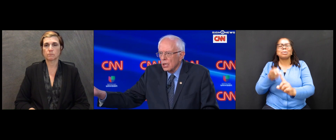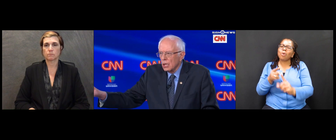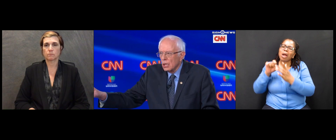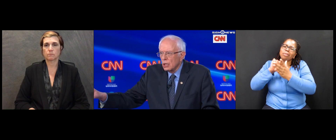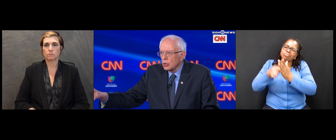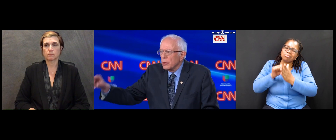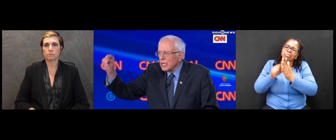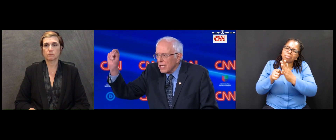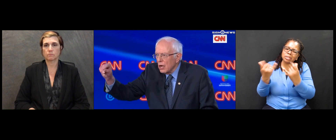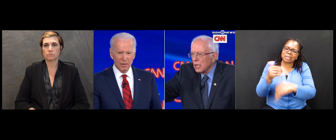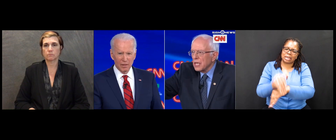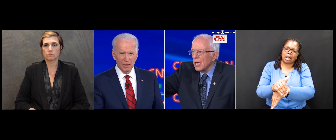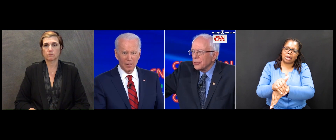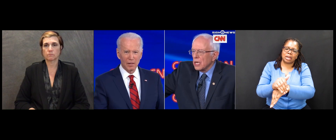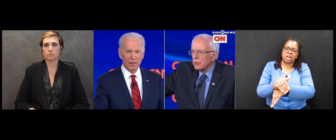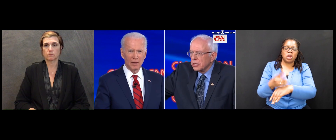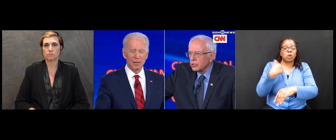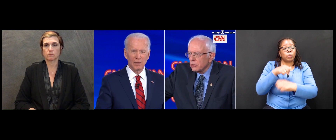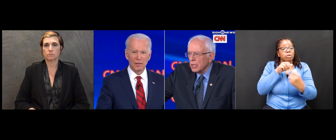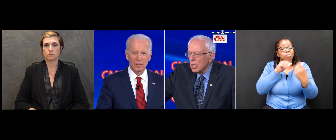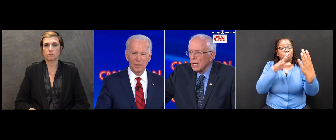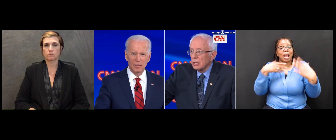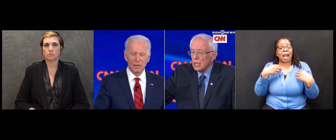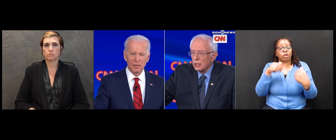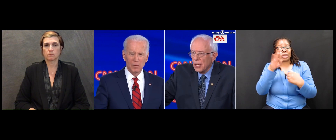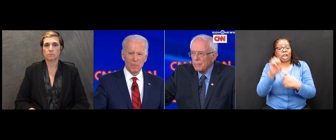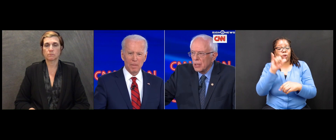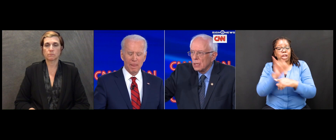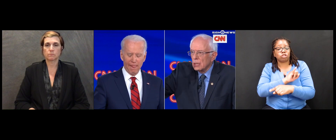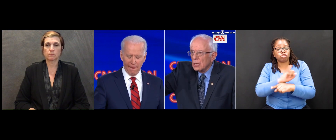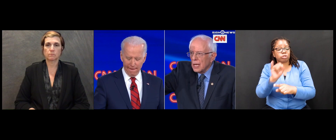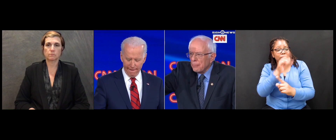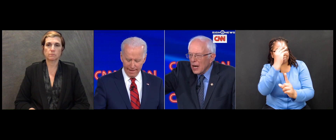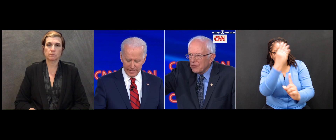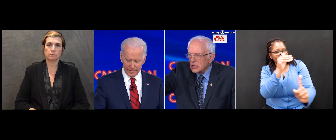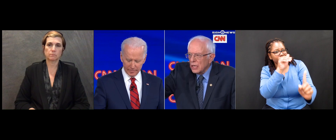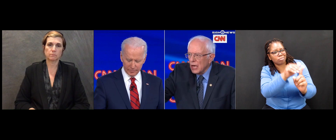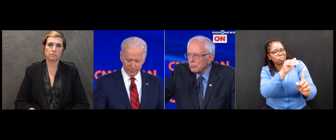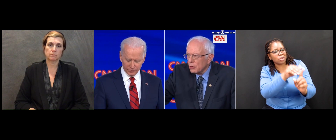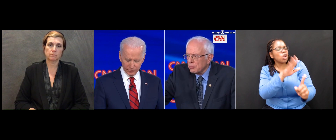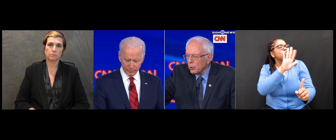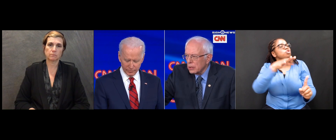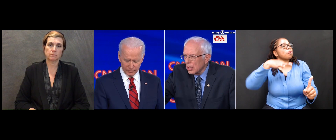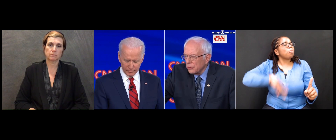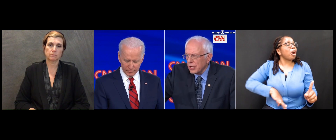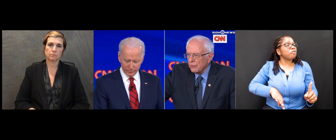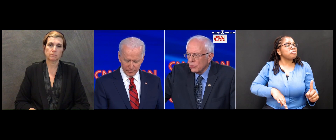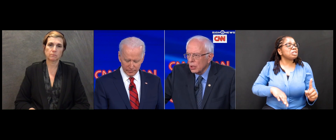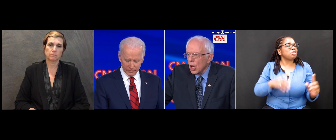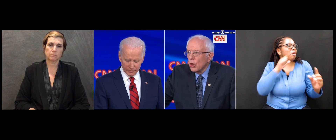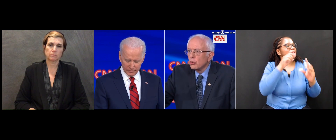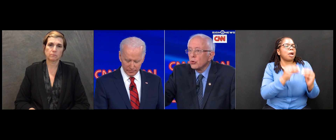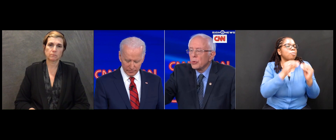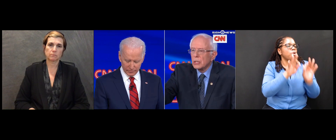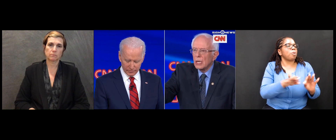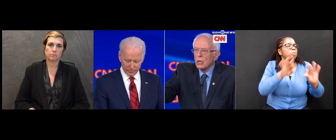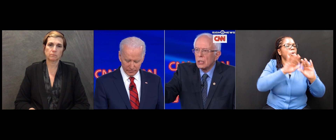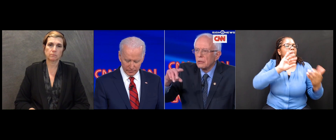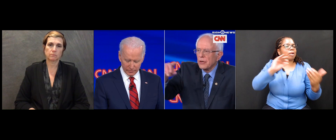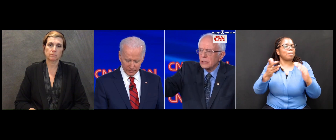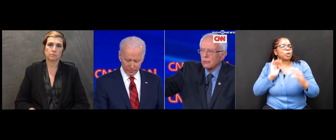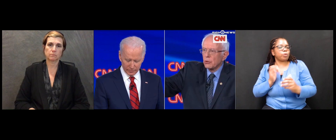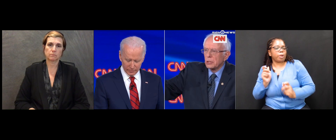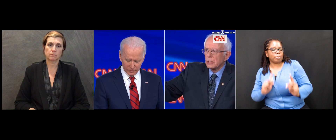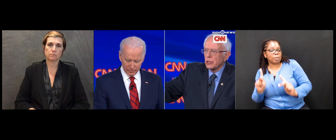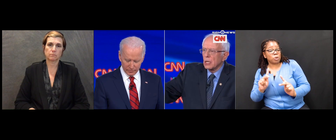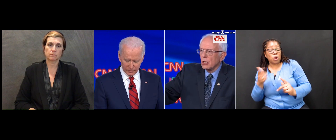long. Do we take on the healthcare industry and tell them their profits are not more important than healthcare for all? Do we take on